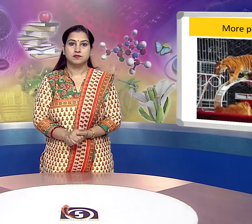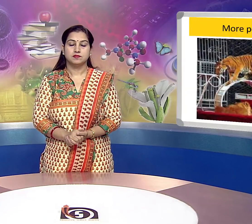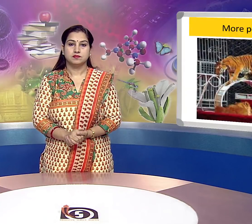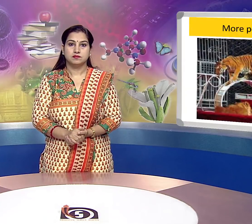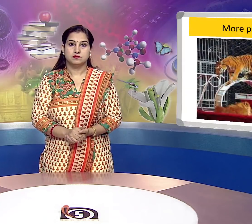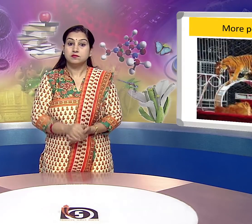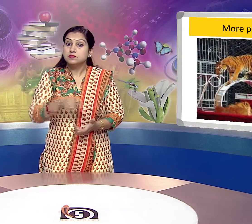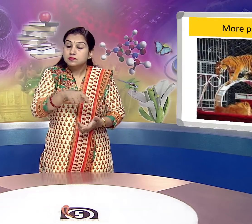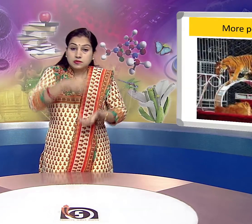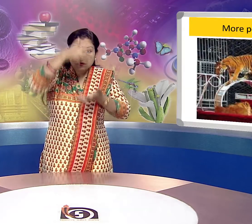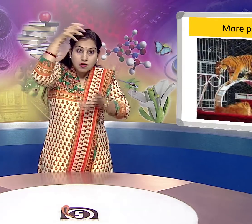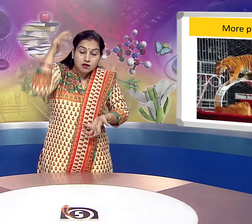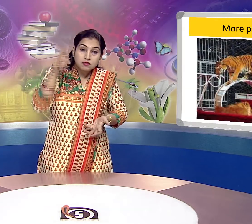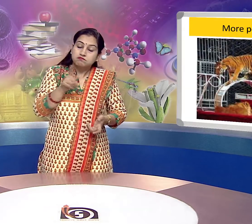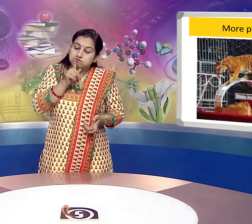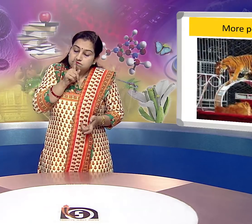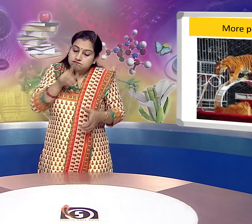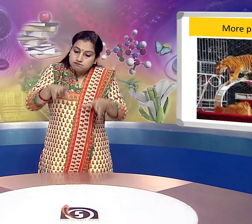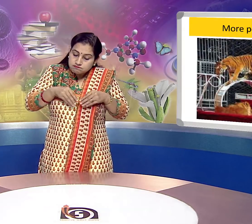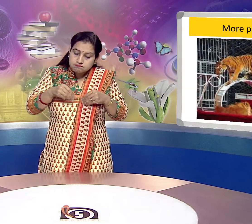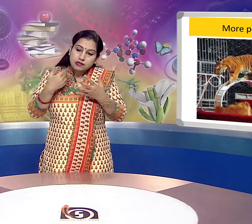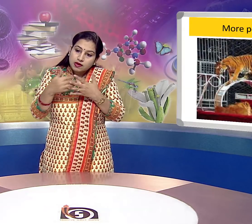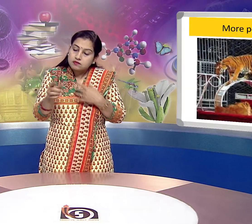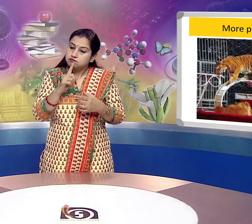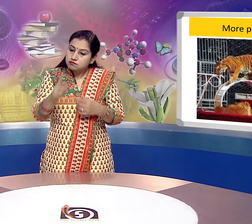So he obeys his instructions